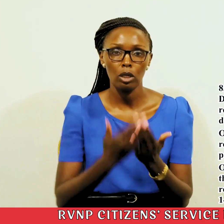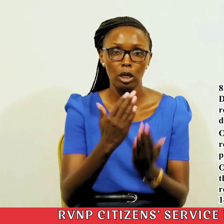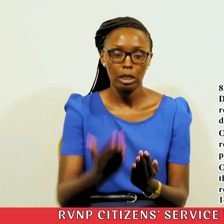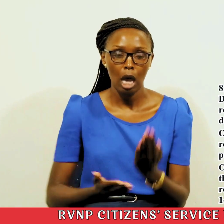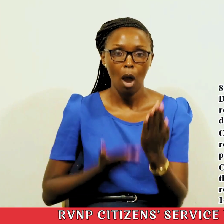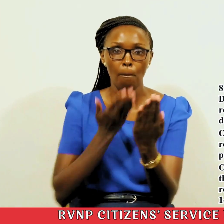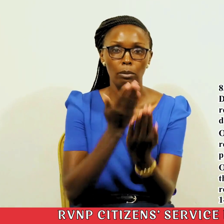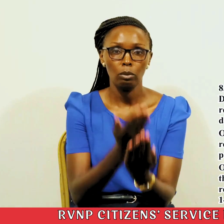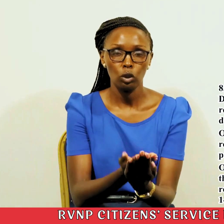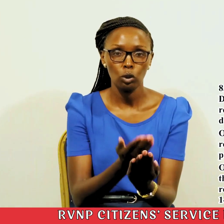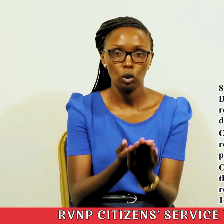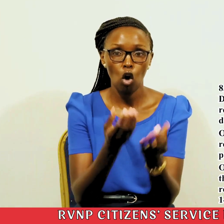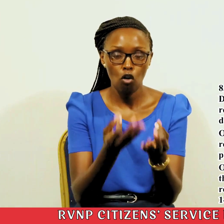of a formal request